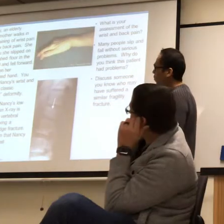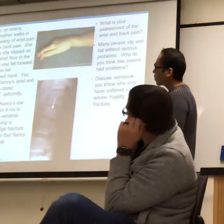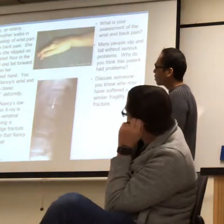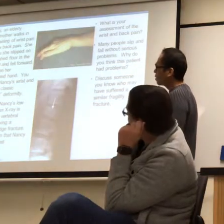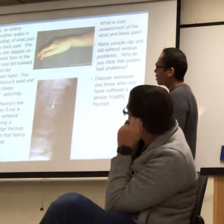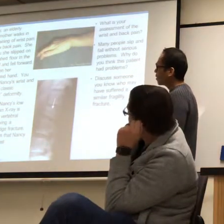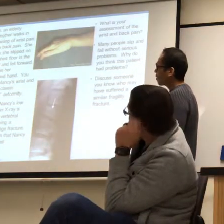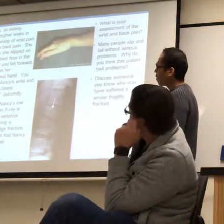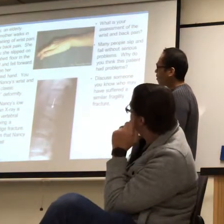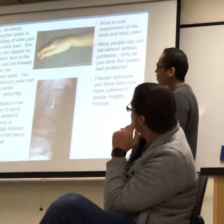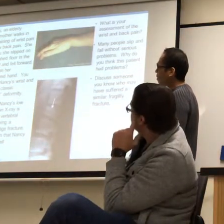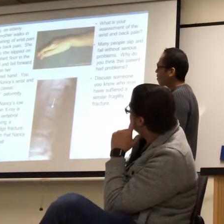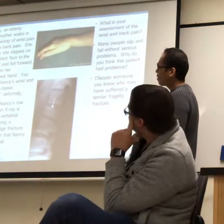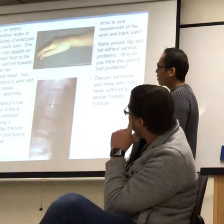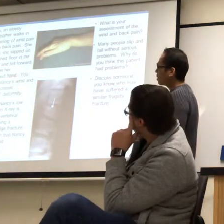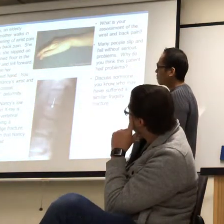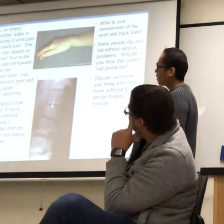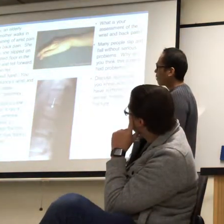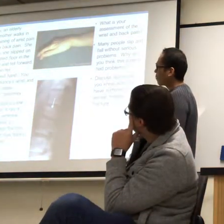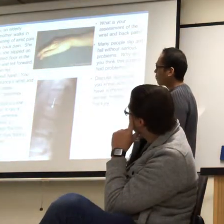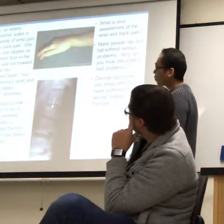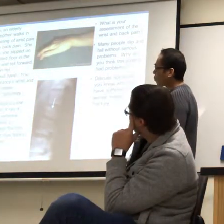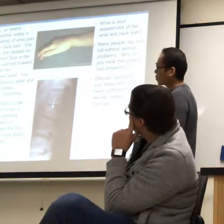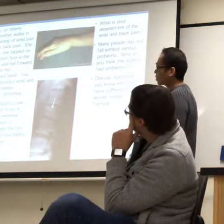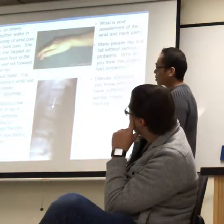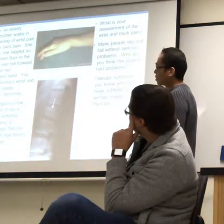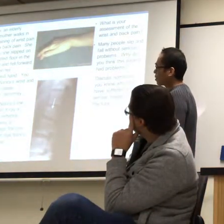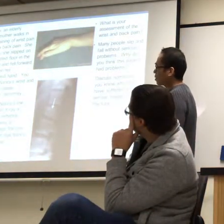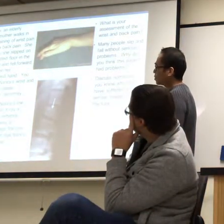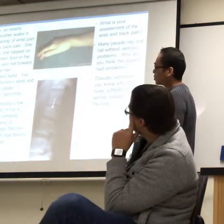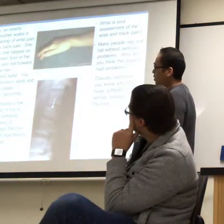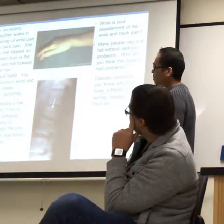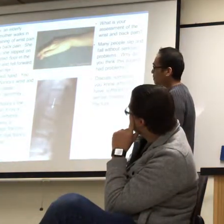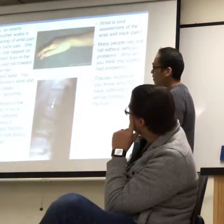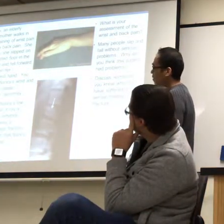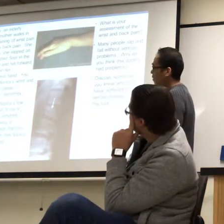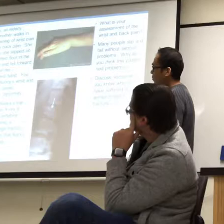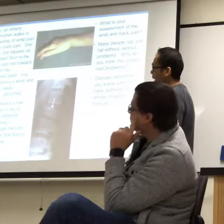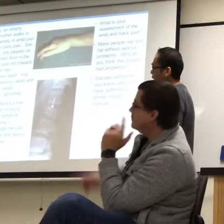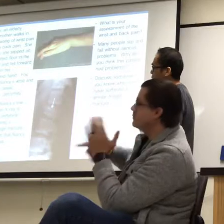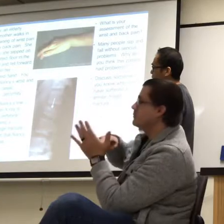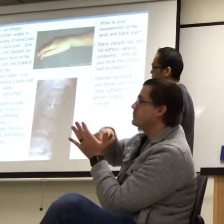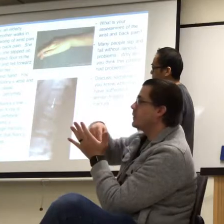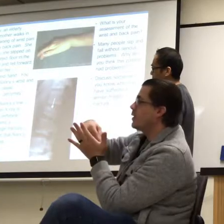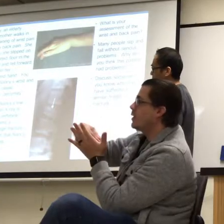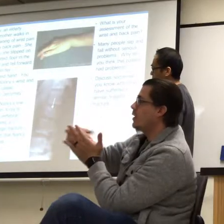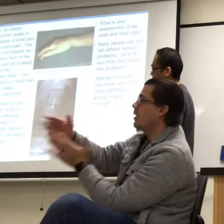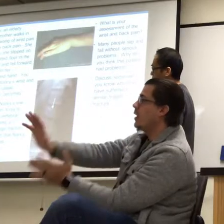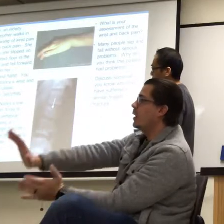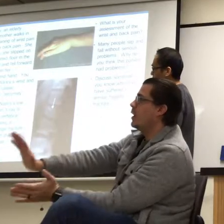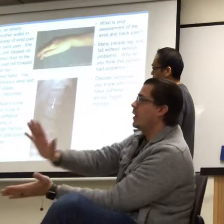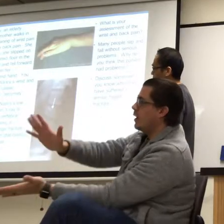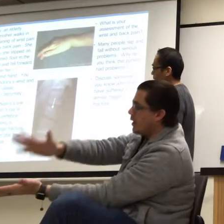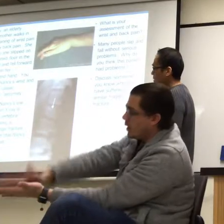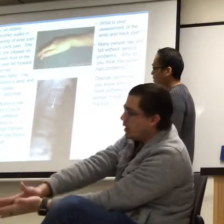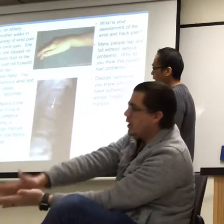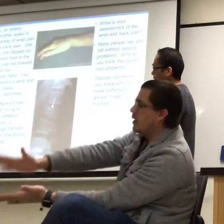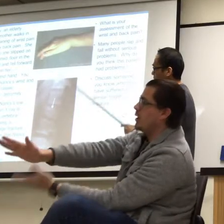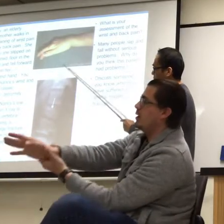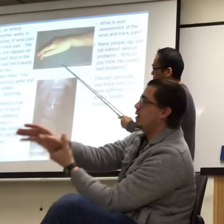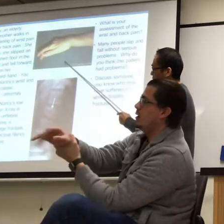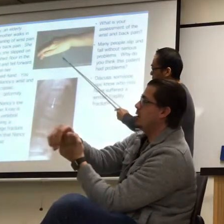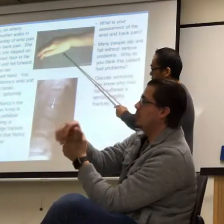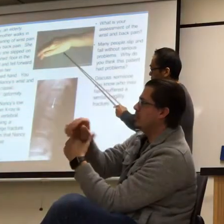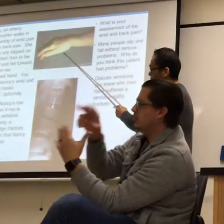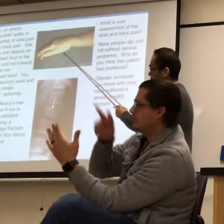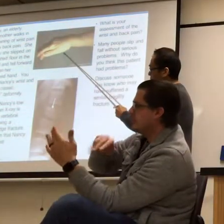polished floor in the hall and fell forward. She fell on her outstretched hand. You examine